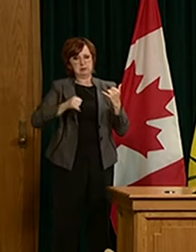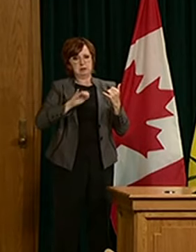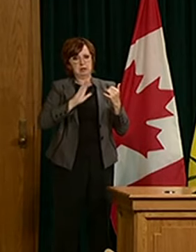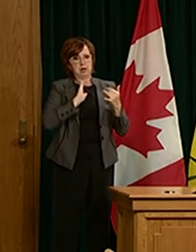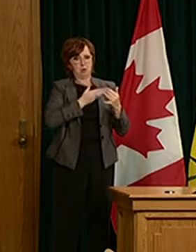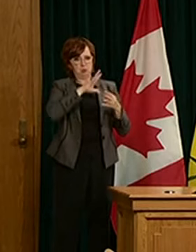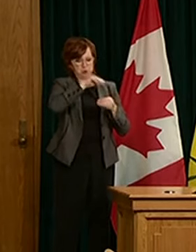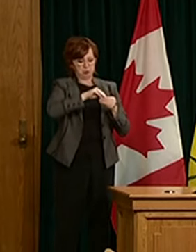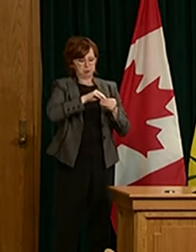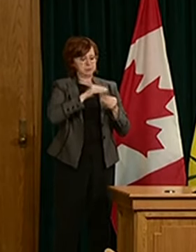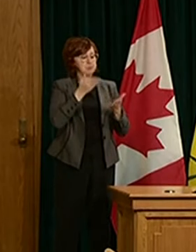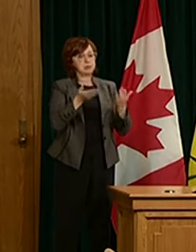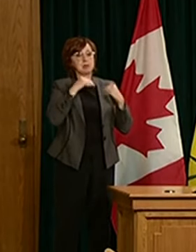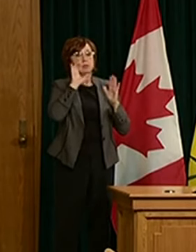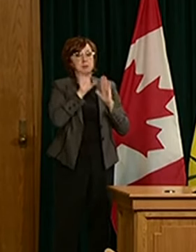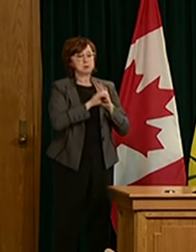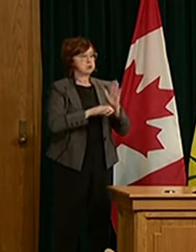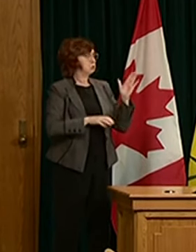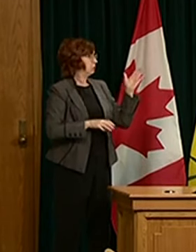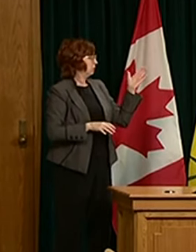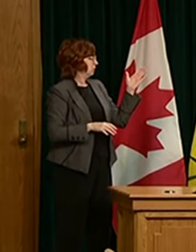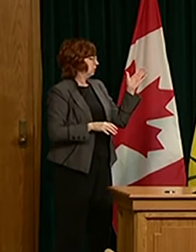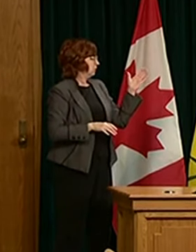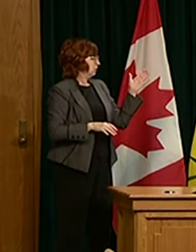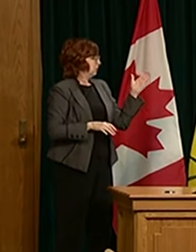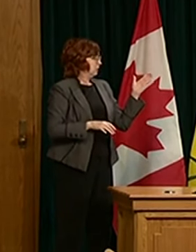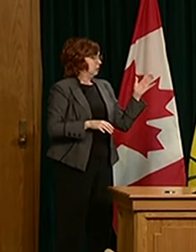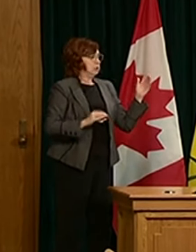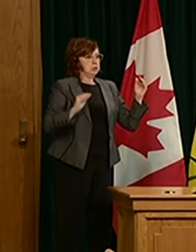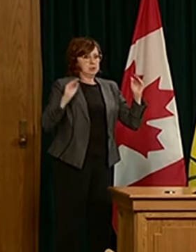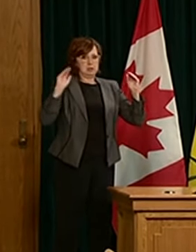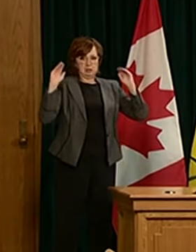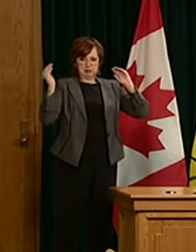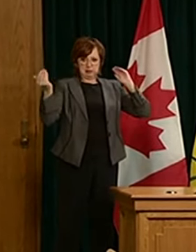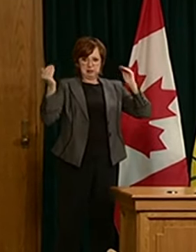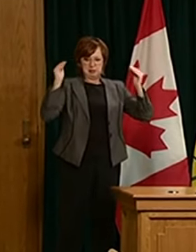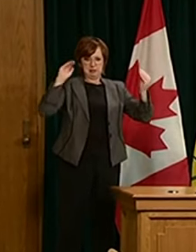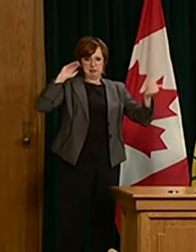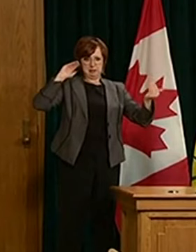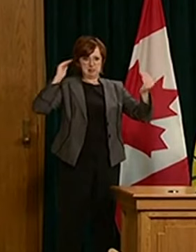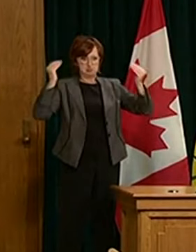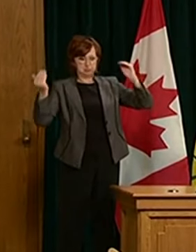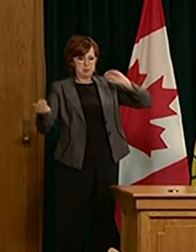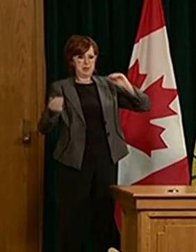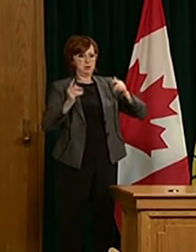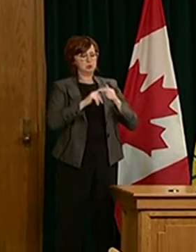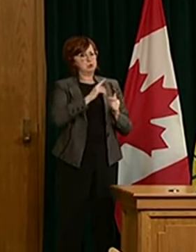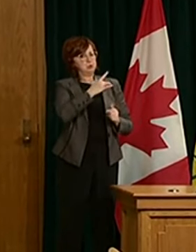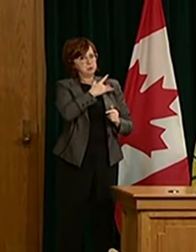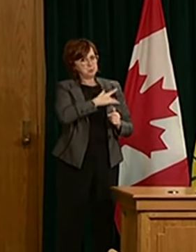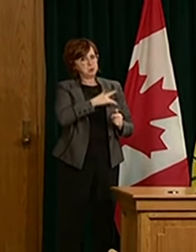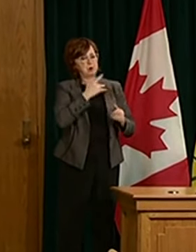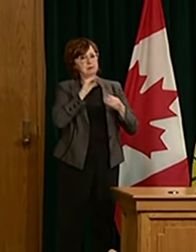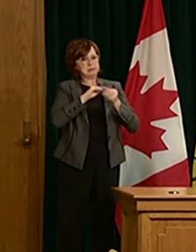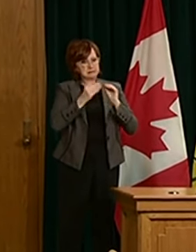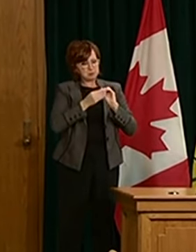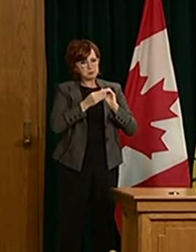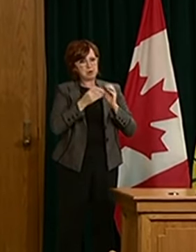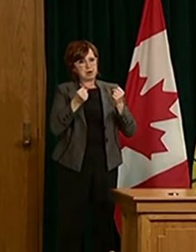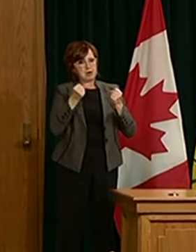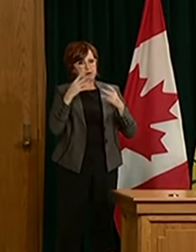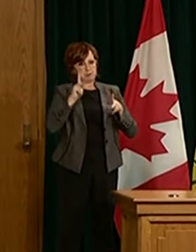The next slide shows a more relativity to the size. It's the number of case counts per 100,000 people. And here you can